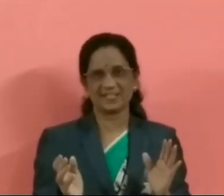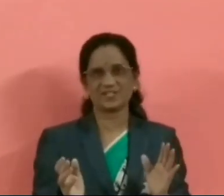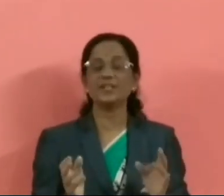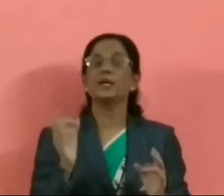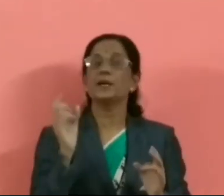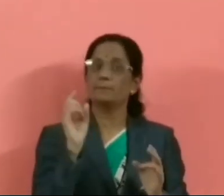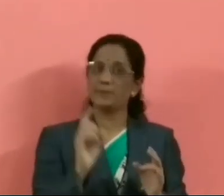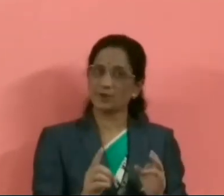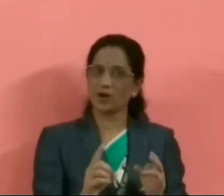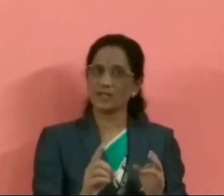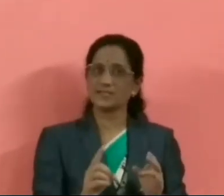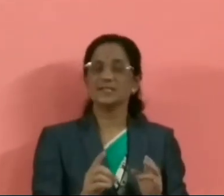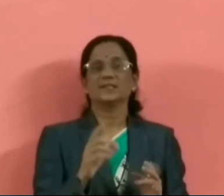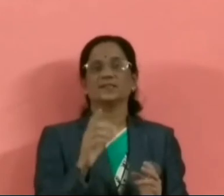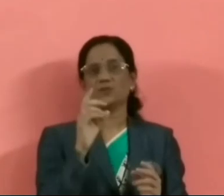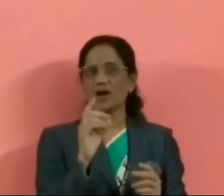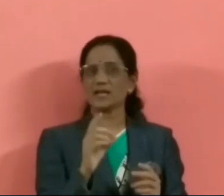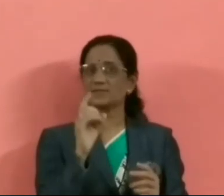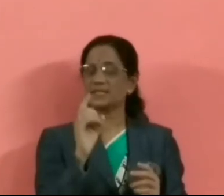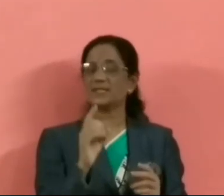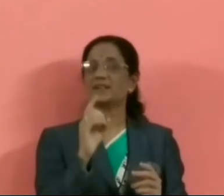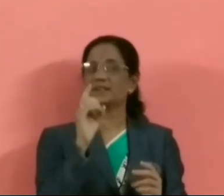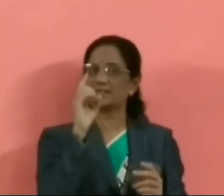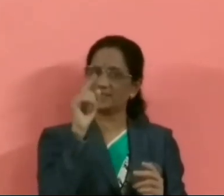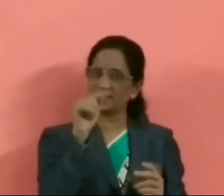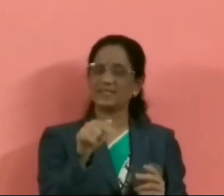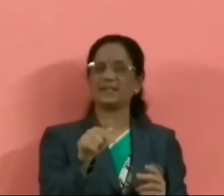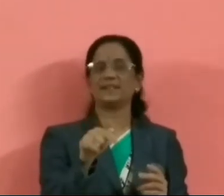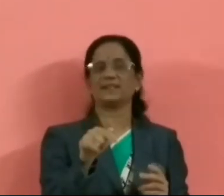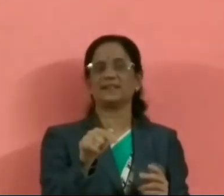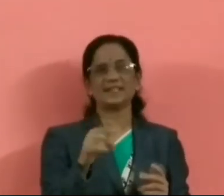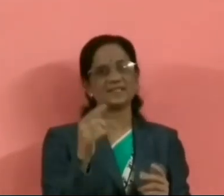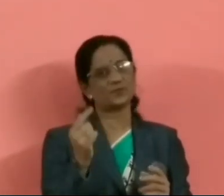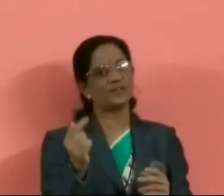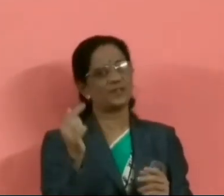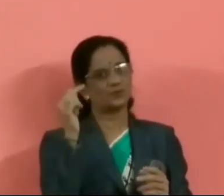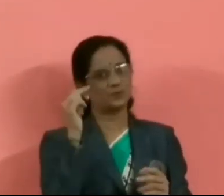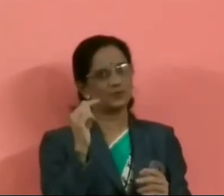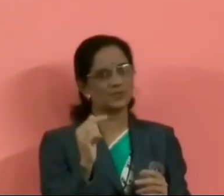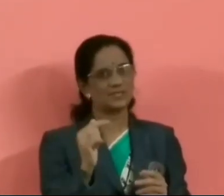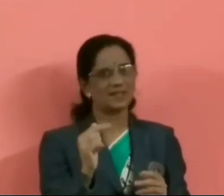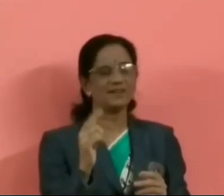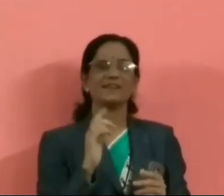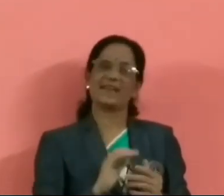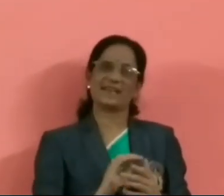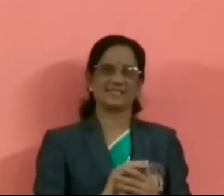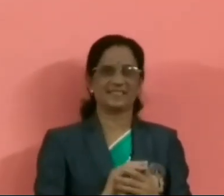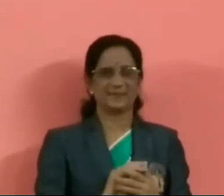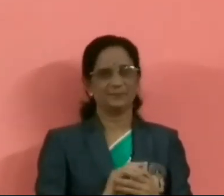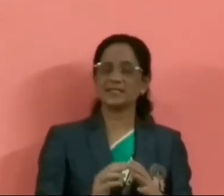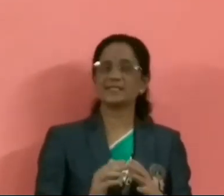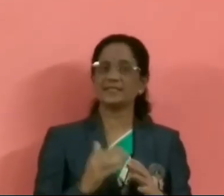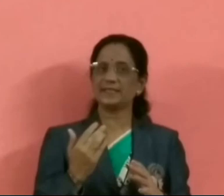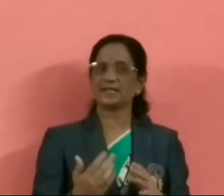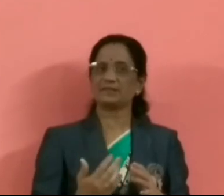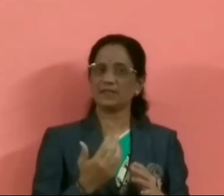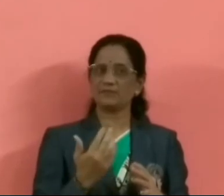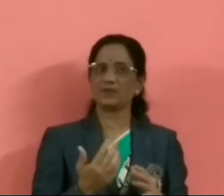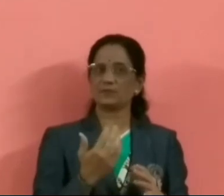reaction, because the wasp sting containing the alkali, so we have to use the acid. In that way, we have to